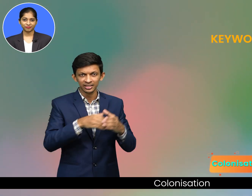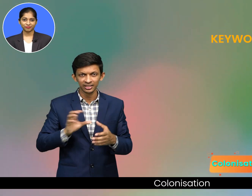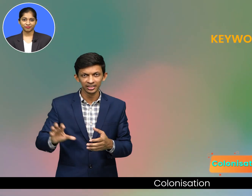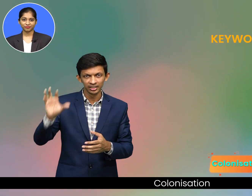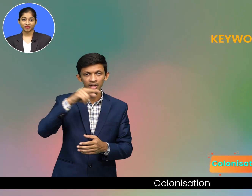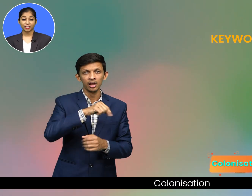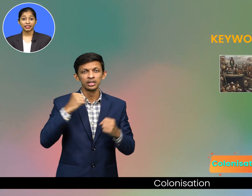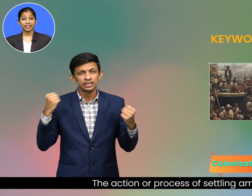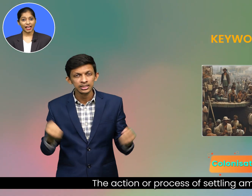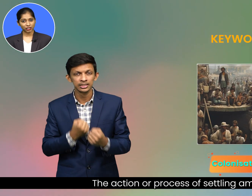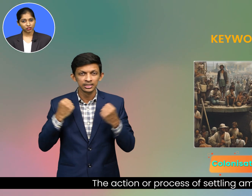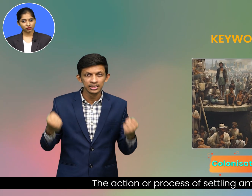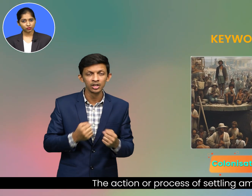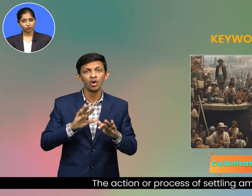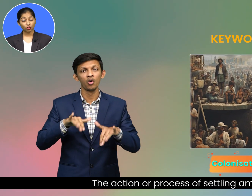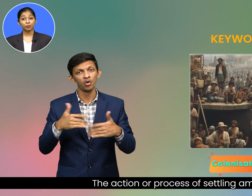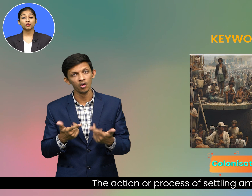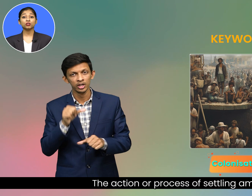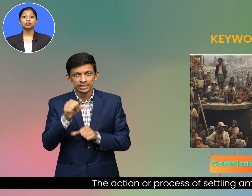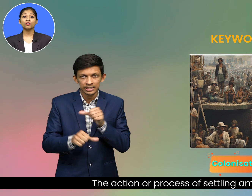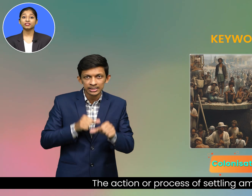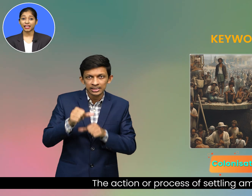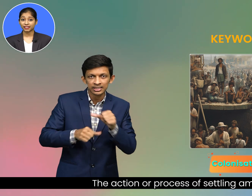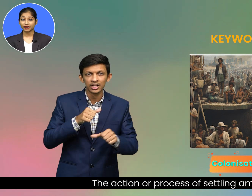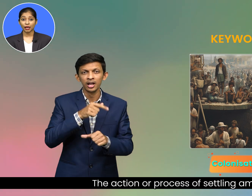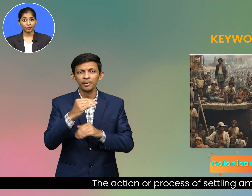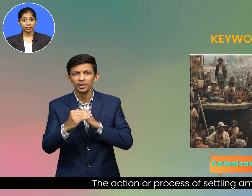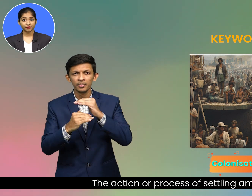Colonization, the action or process of